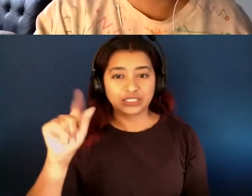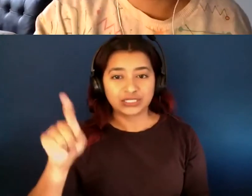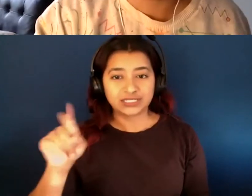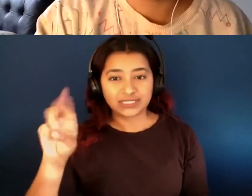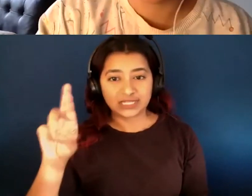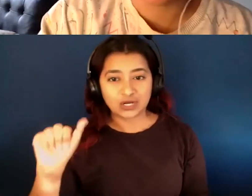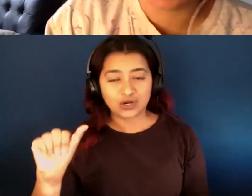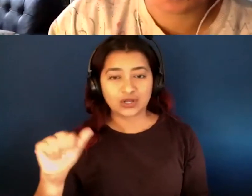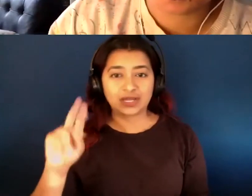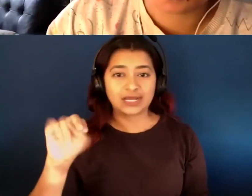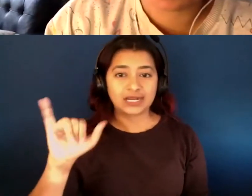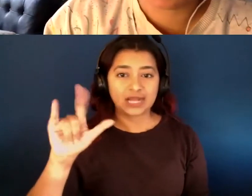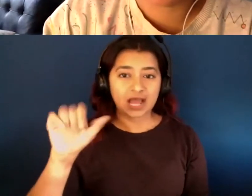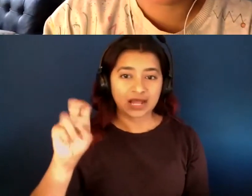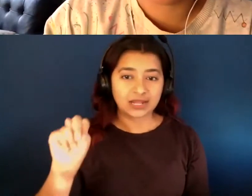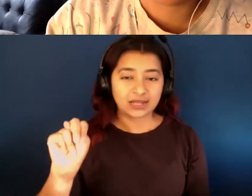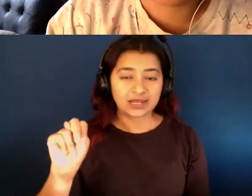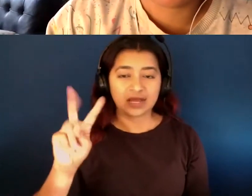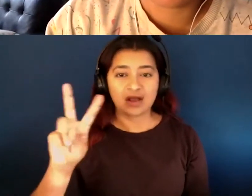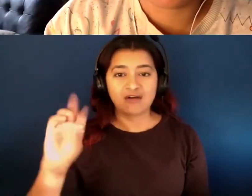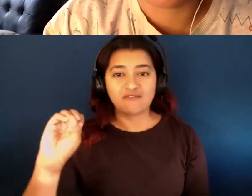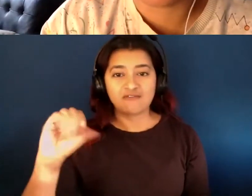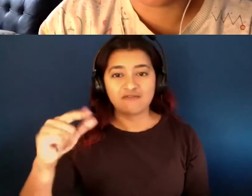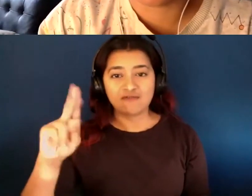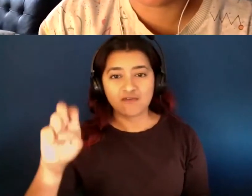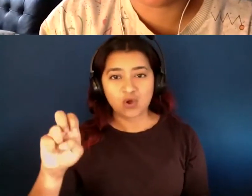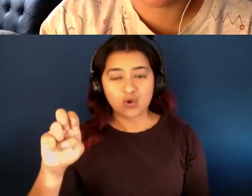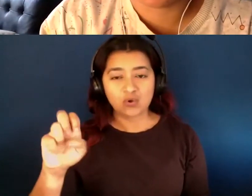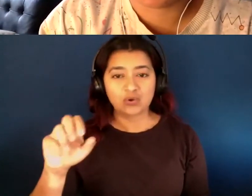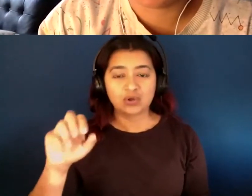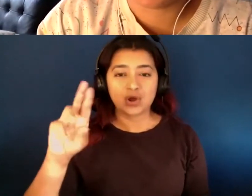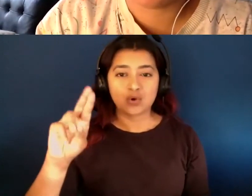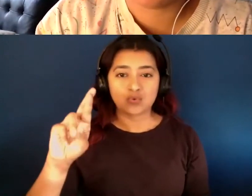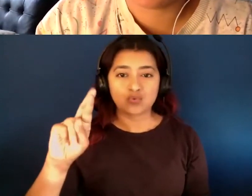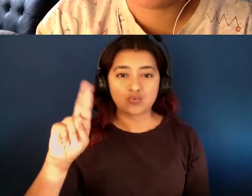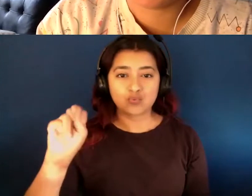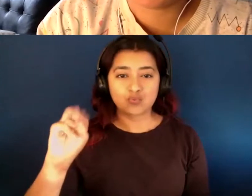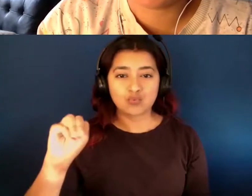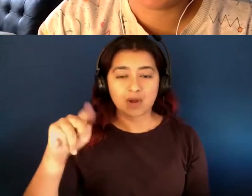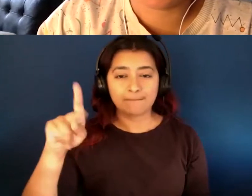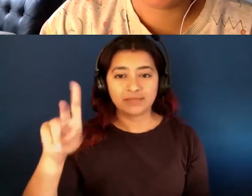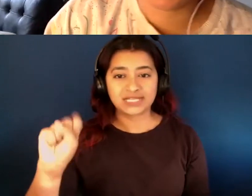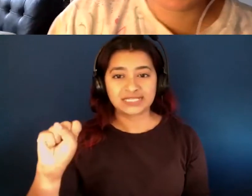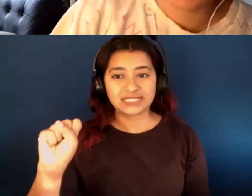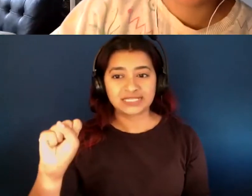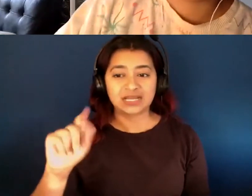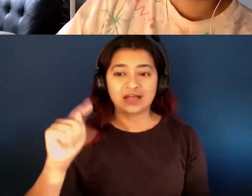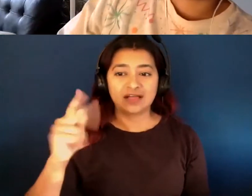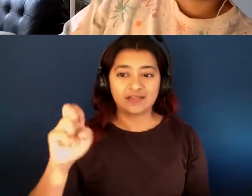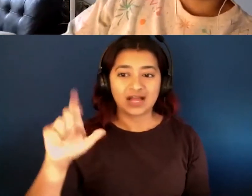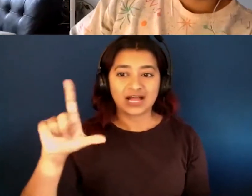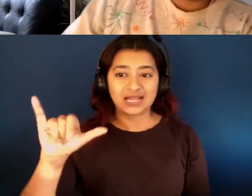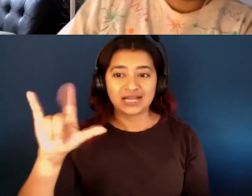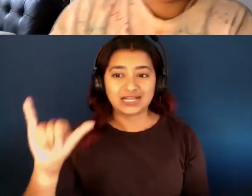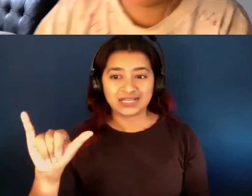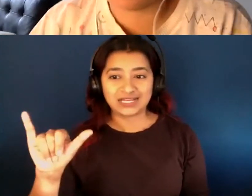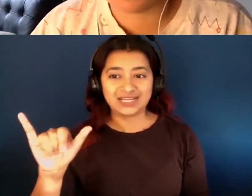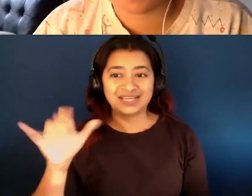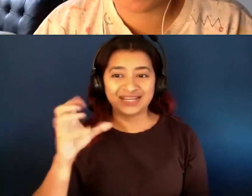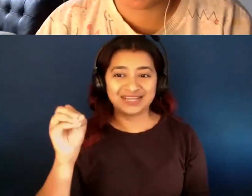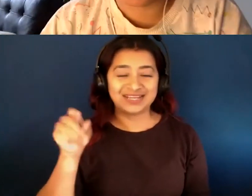The Rumpus, The Lily, and elsewhere. And for more info, you can visit their site at